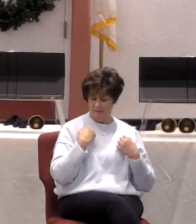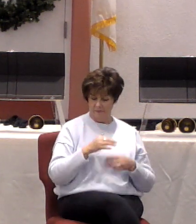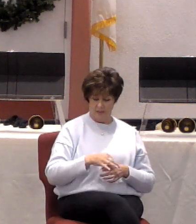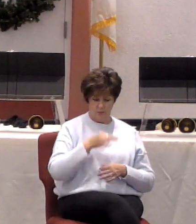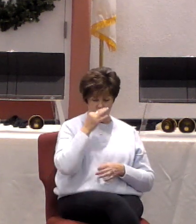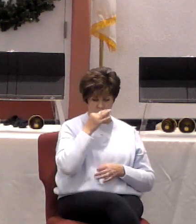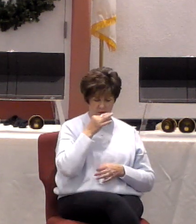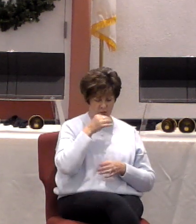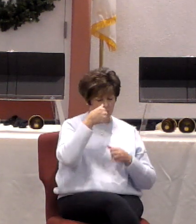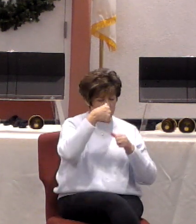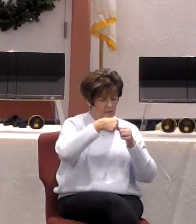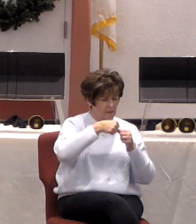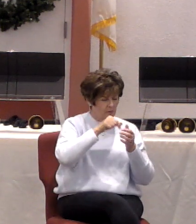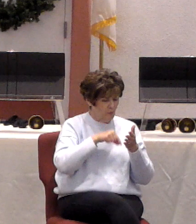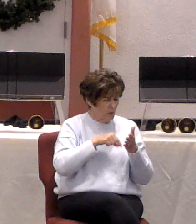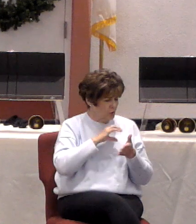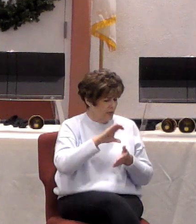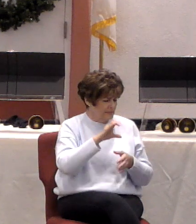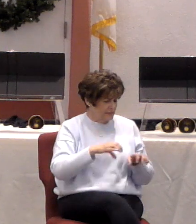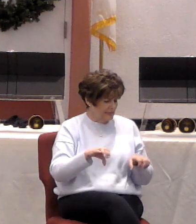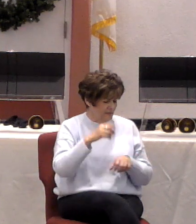us when he went to the cross in our place.